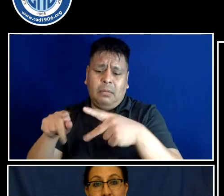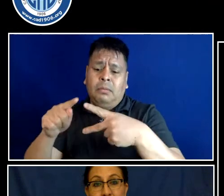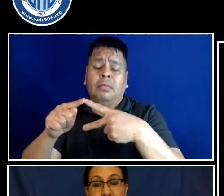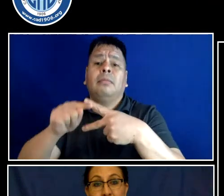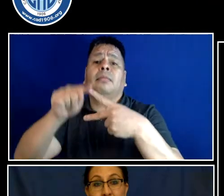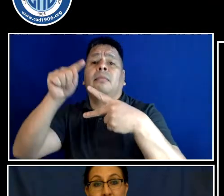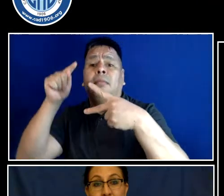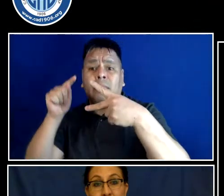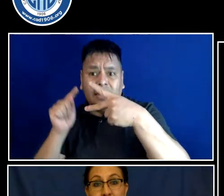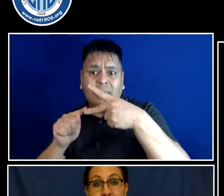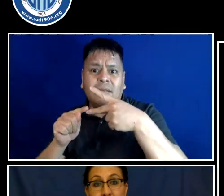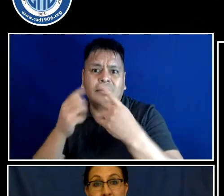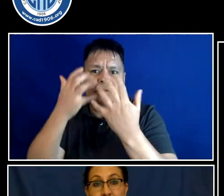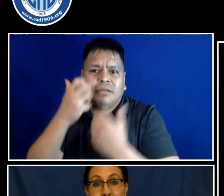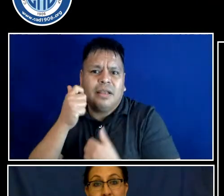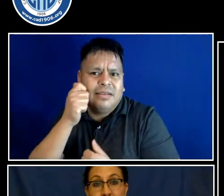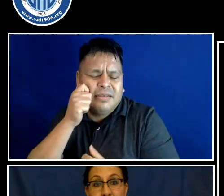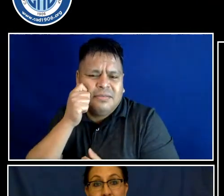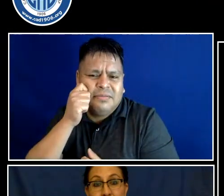criollo.